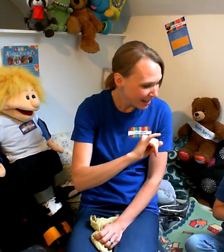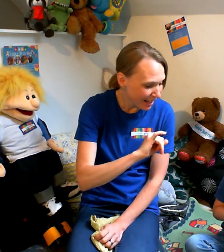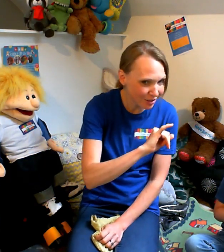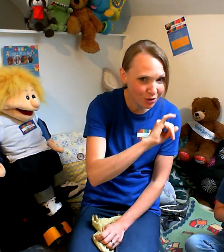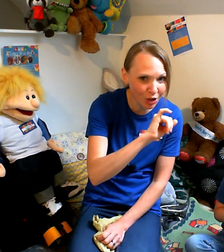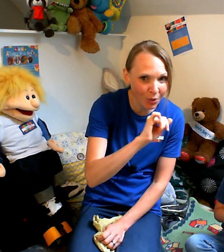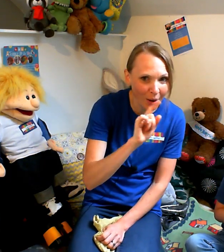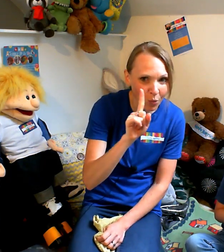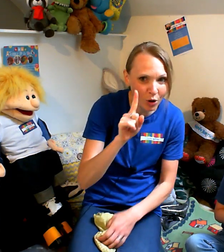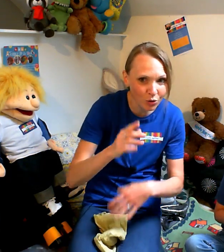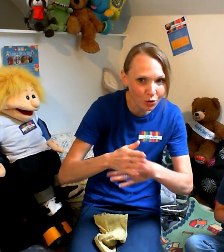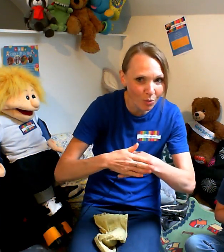Let's do it once more.